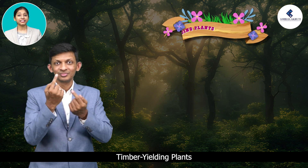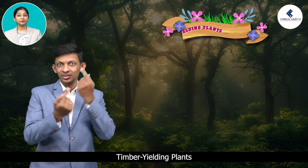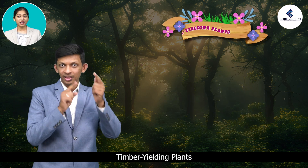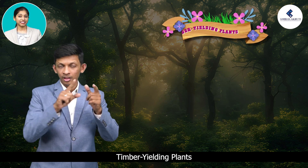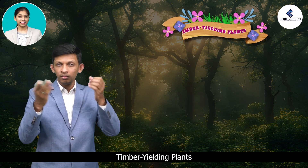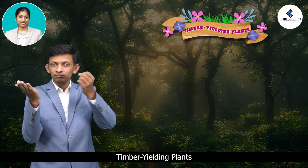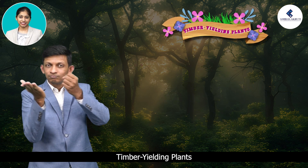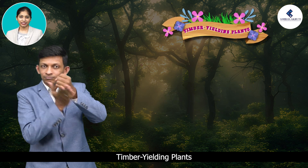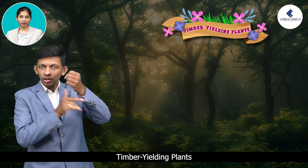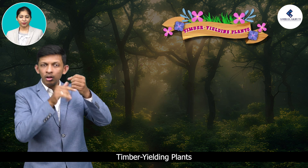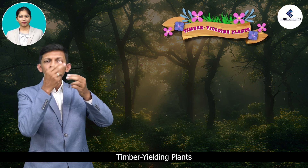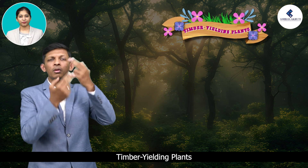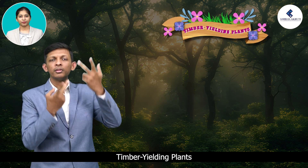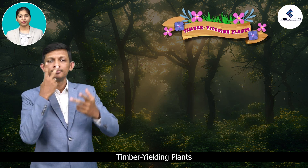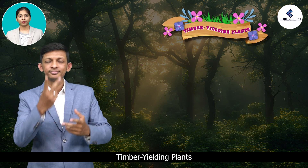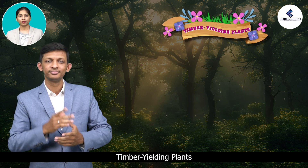Timber yielding plants.